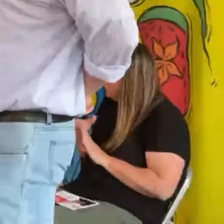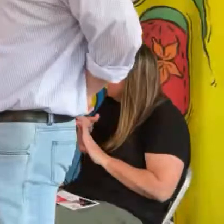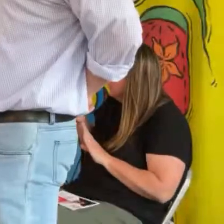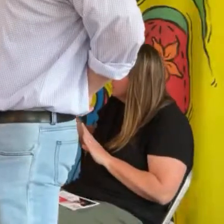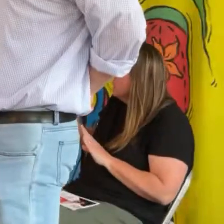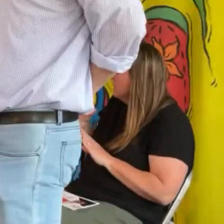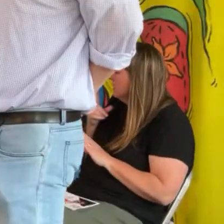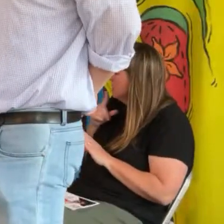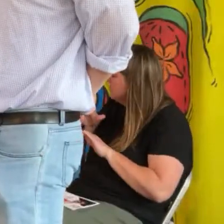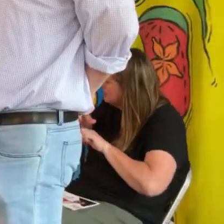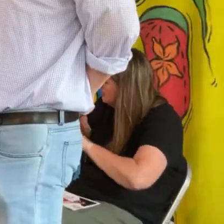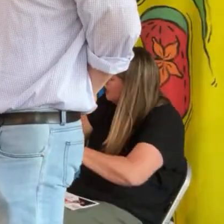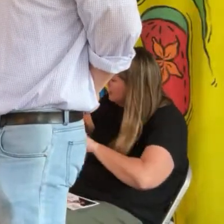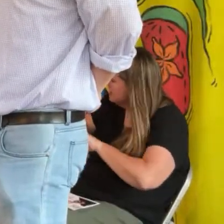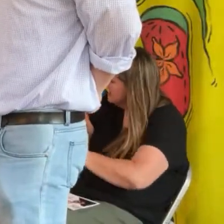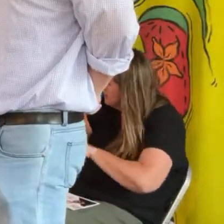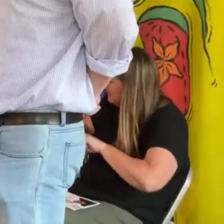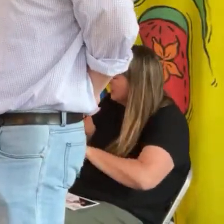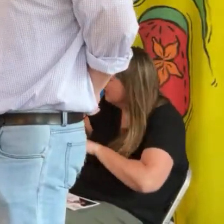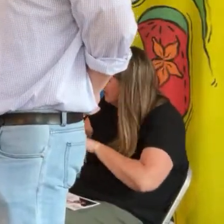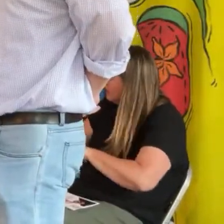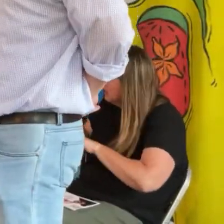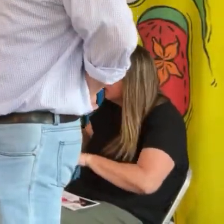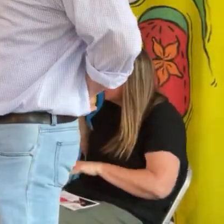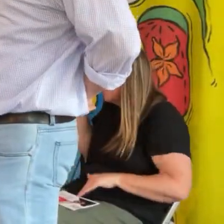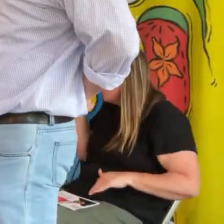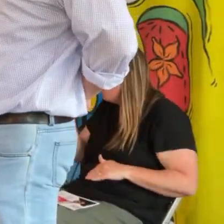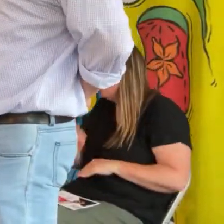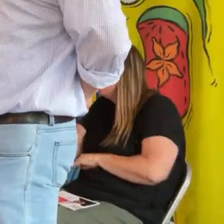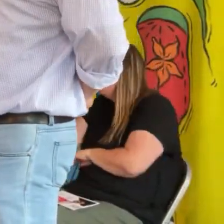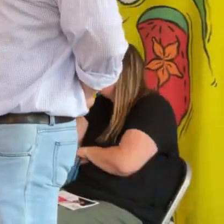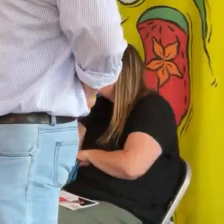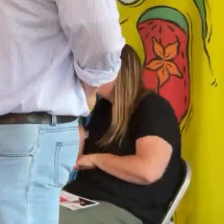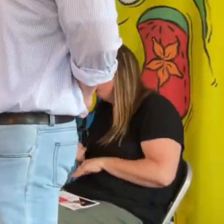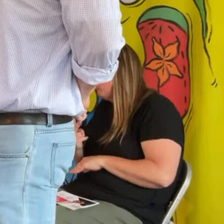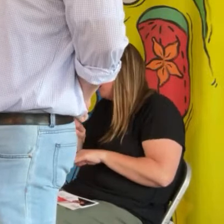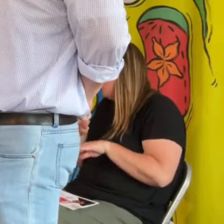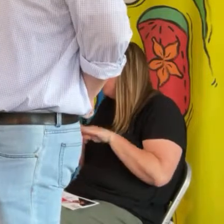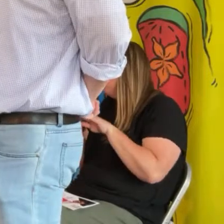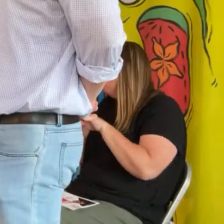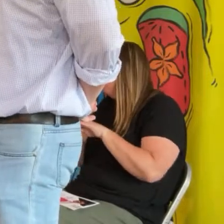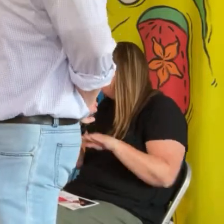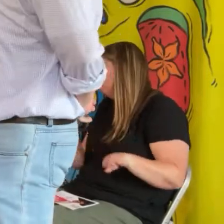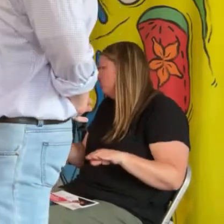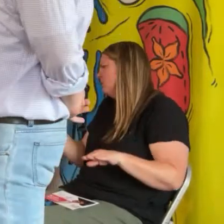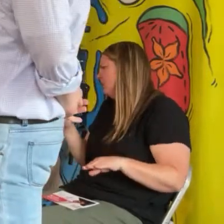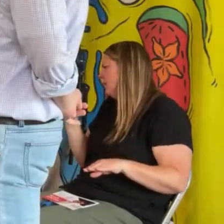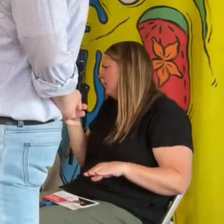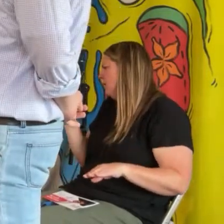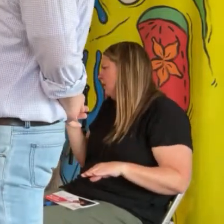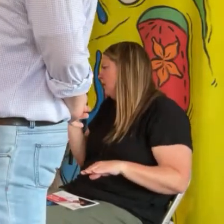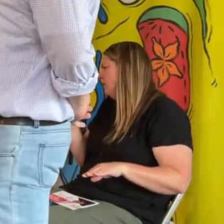Neighbors just stop to watch him thrown on a sidewalk like a body locked in a